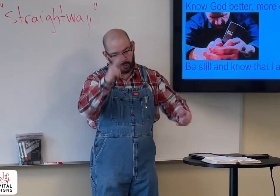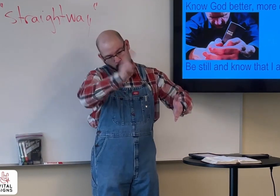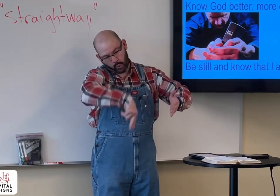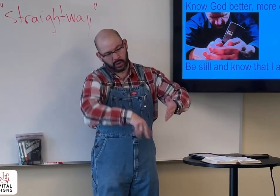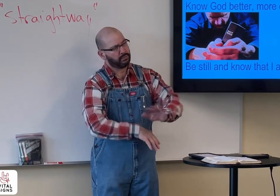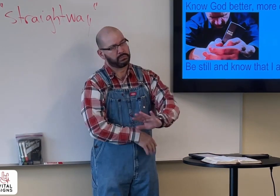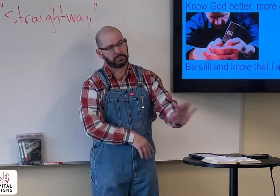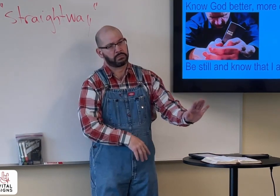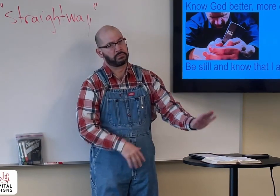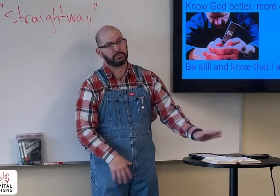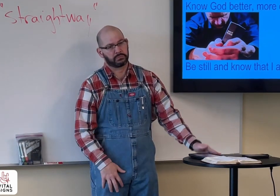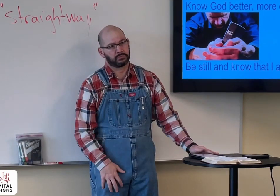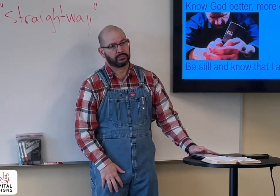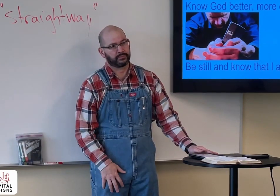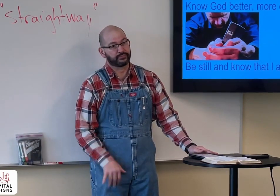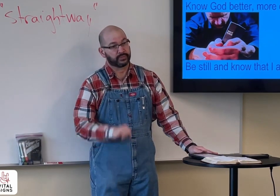Not for other people to read, no.